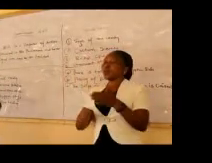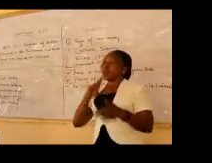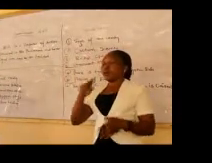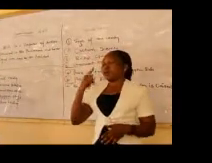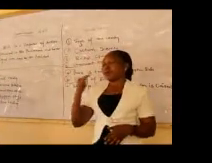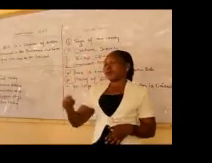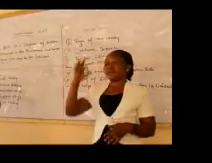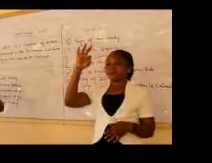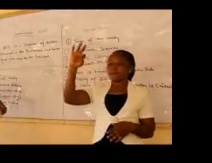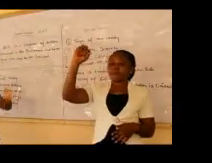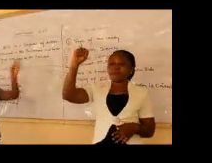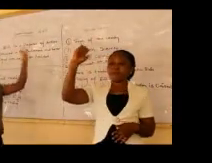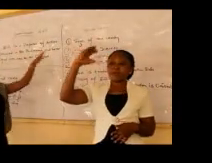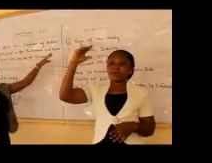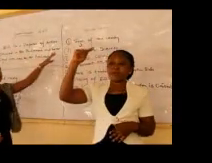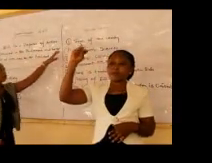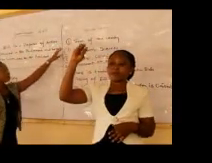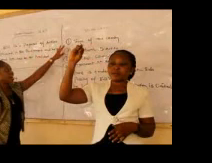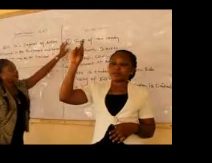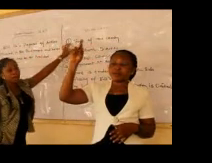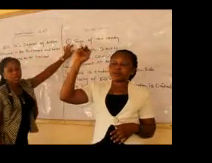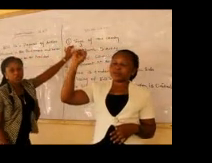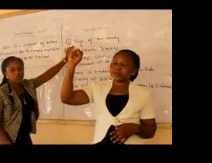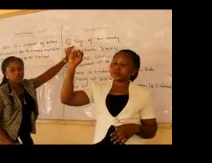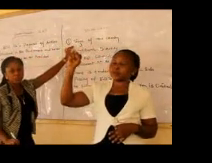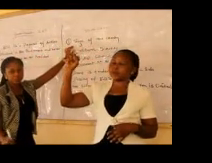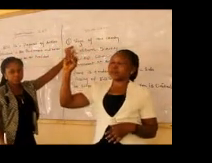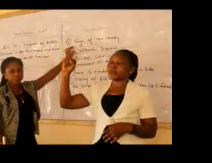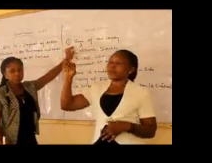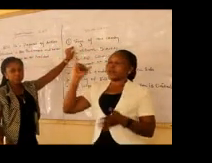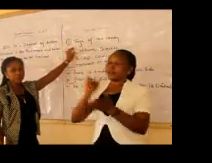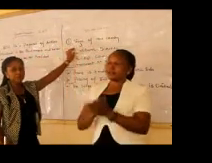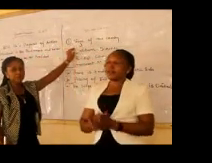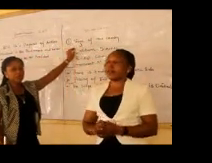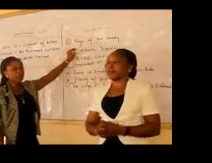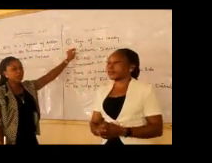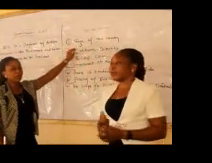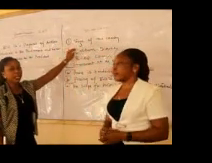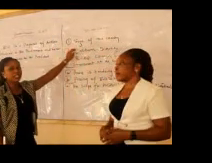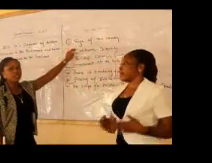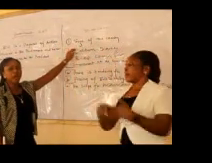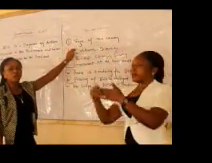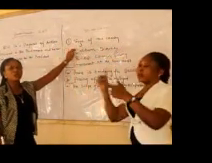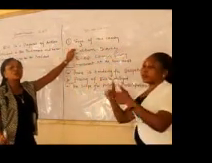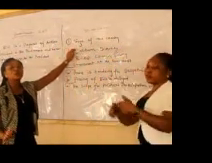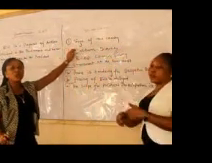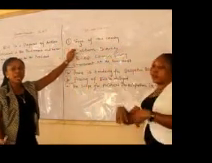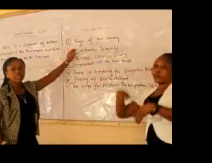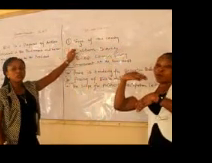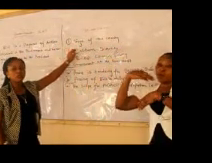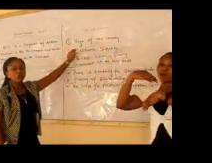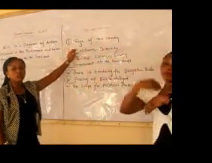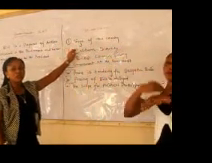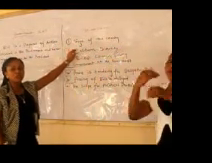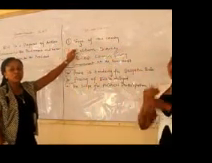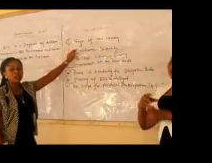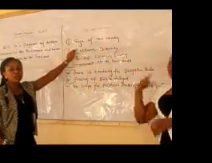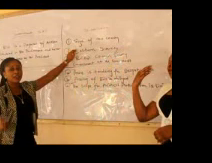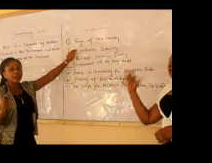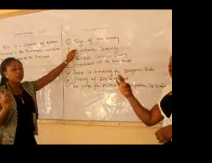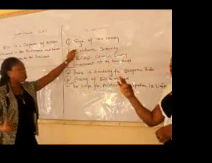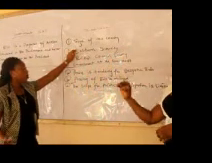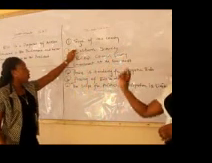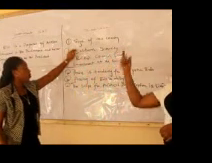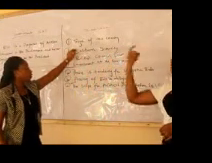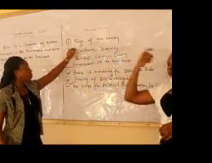of federalism in Nigeria. 1, size of the country. So Nigeria will be too large to operate